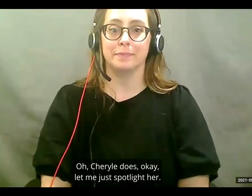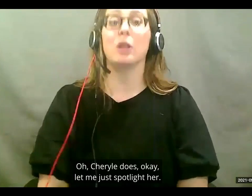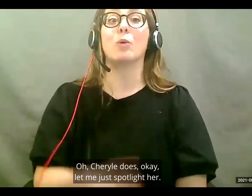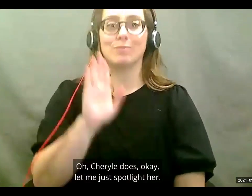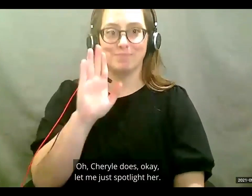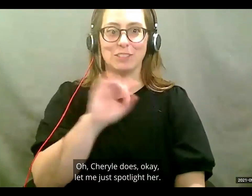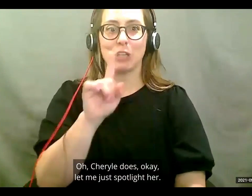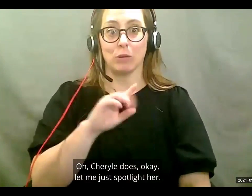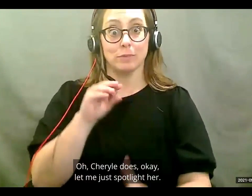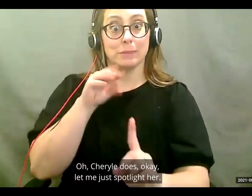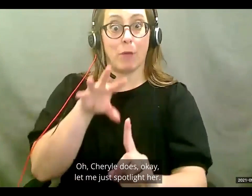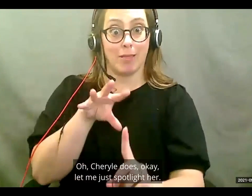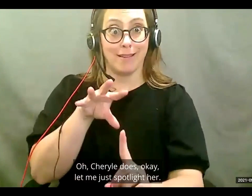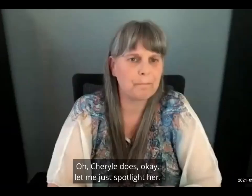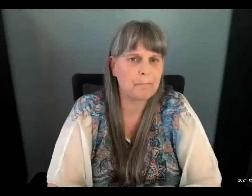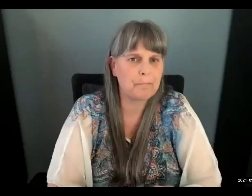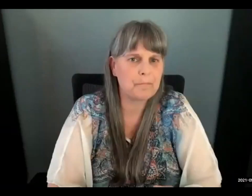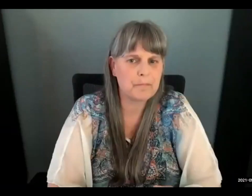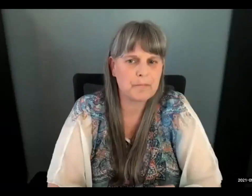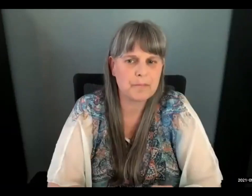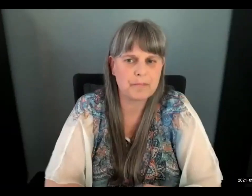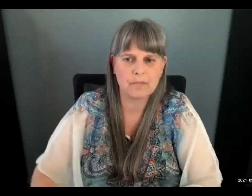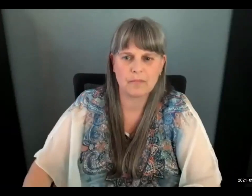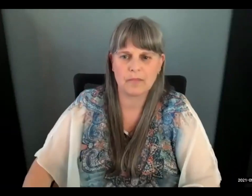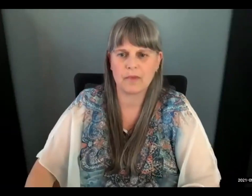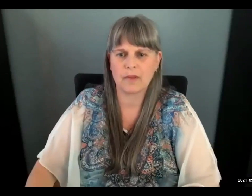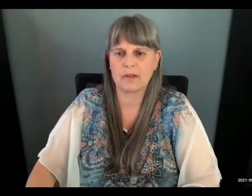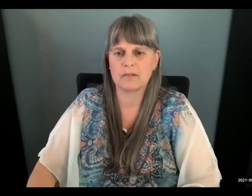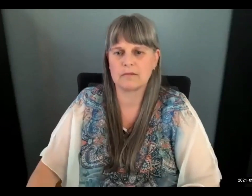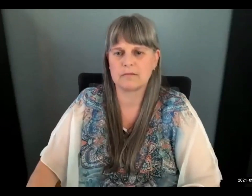Cheryle does. Kate, let me just spotlight her.